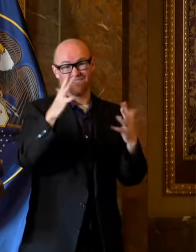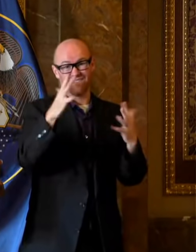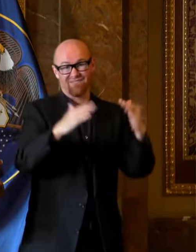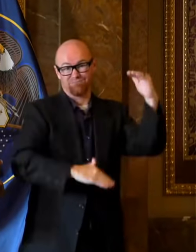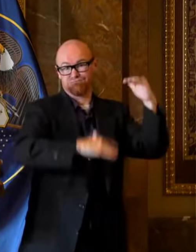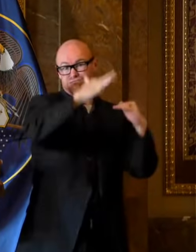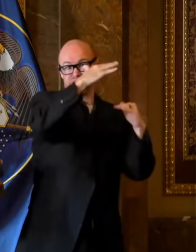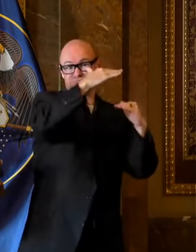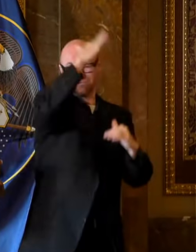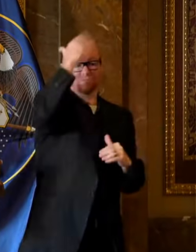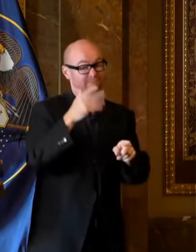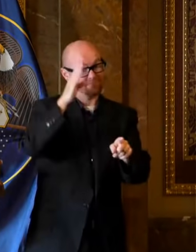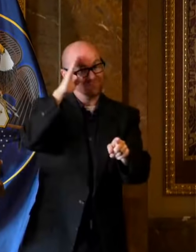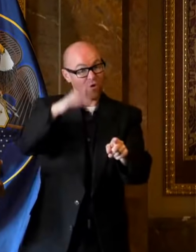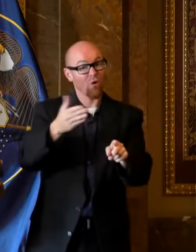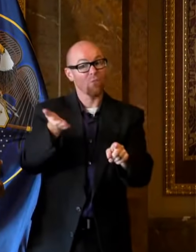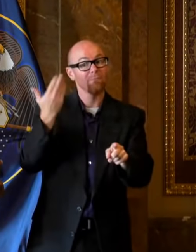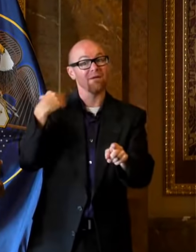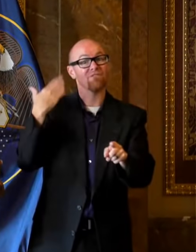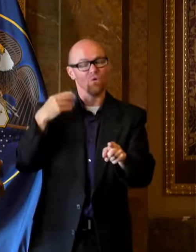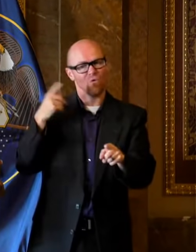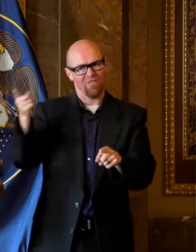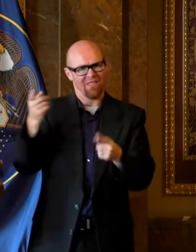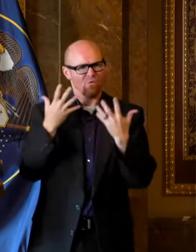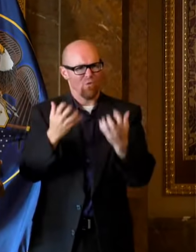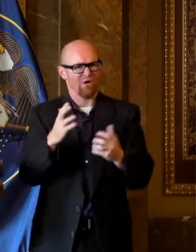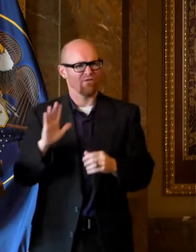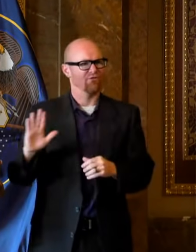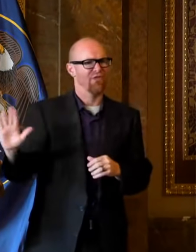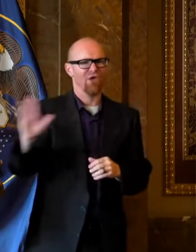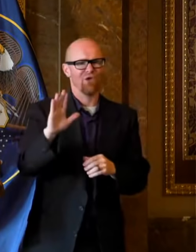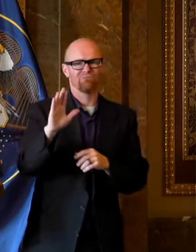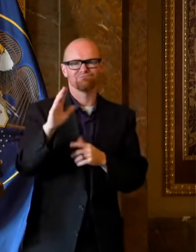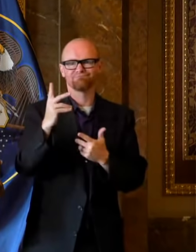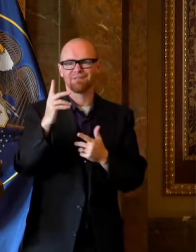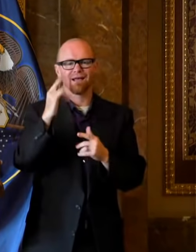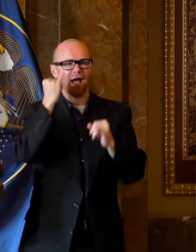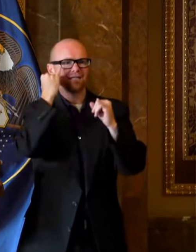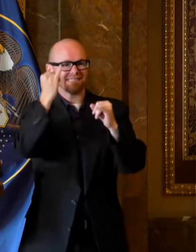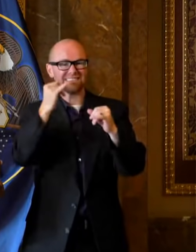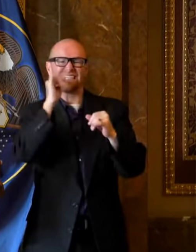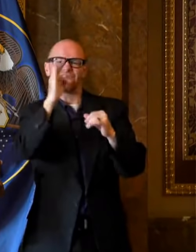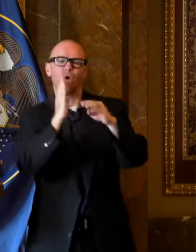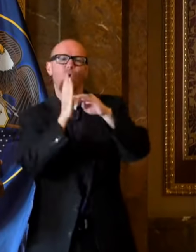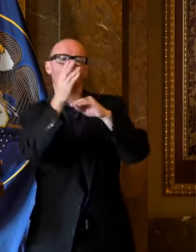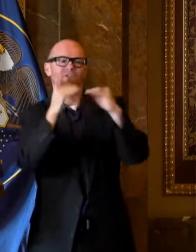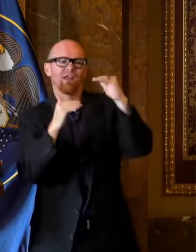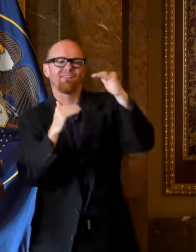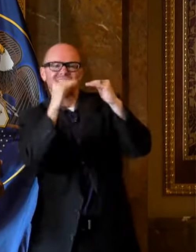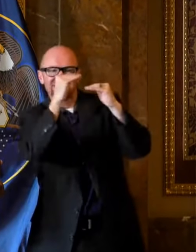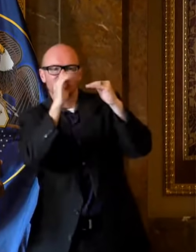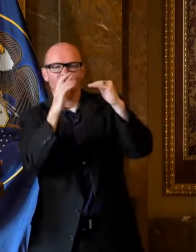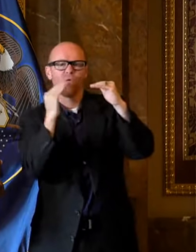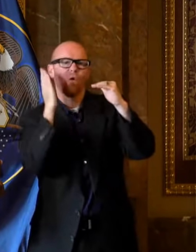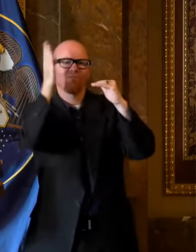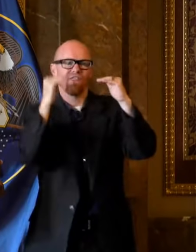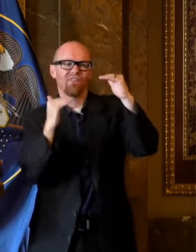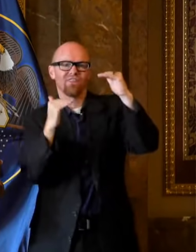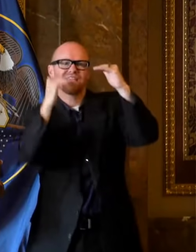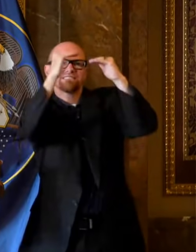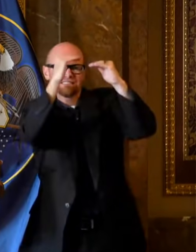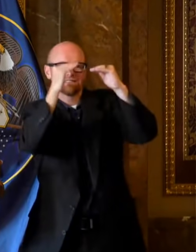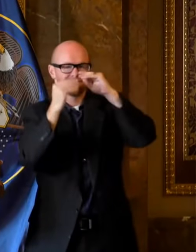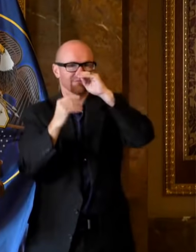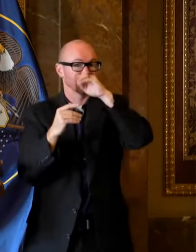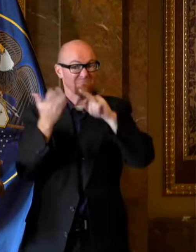those lines even higher, and we're above where even those initial proposals were. So we negotiated down to that point. But considering